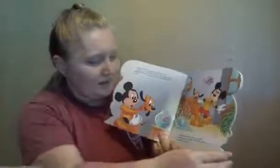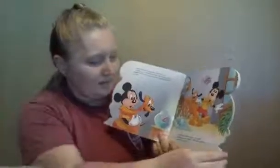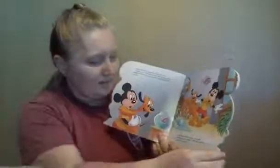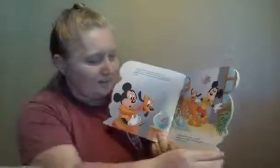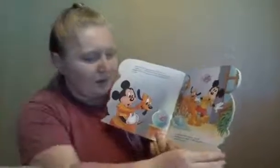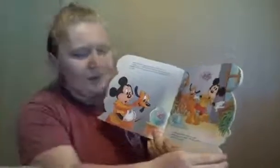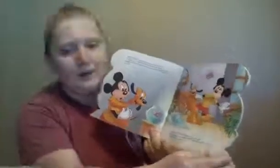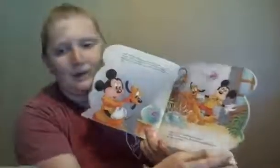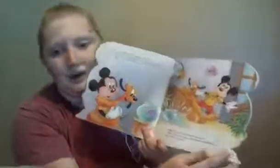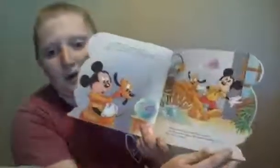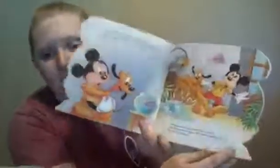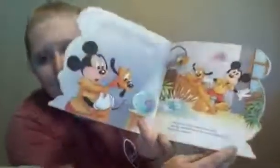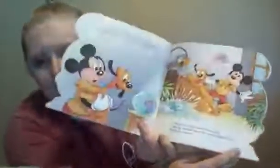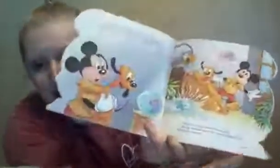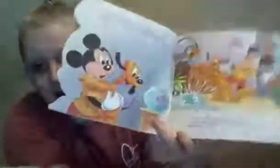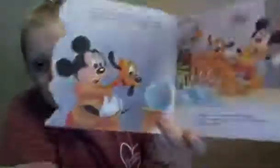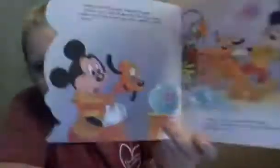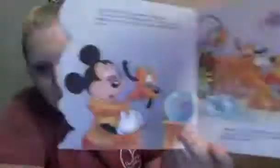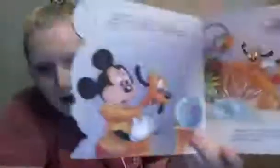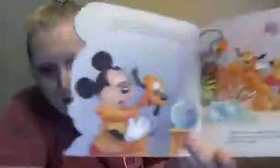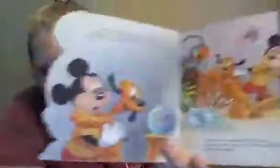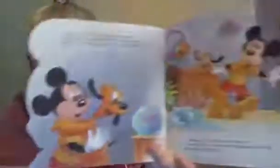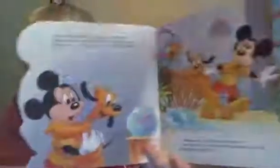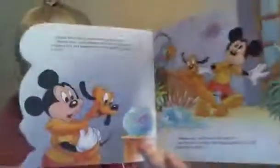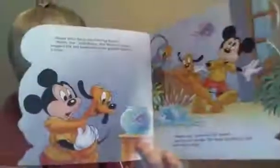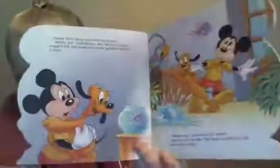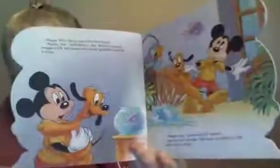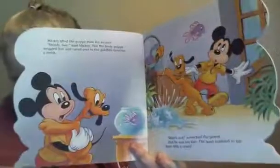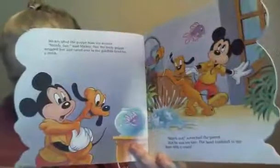the floor with a crash. Oh no!